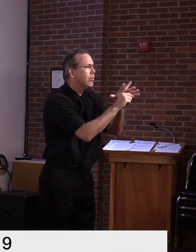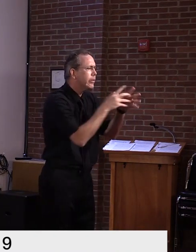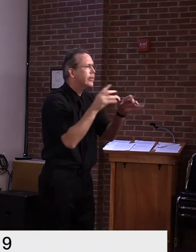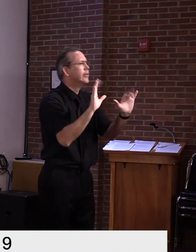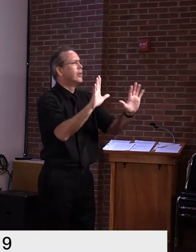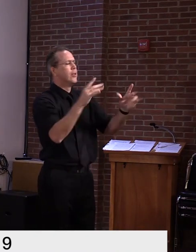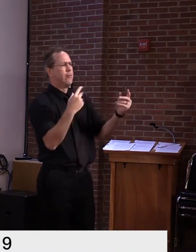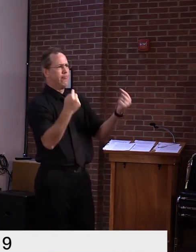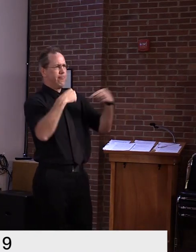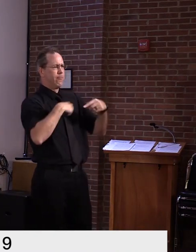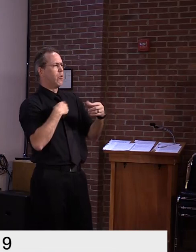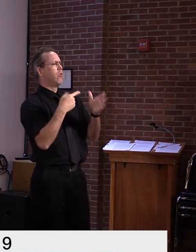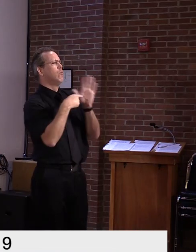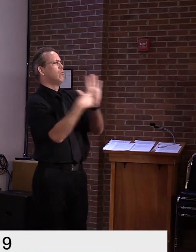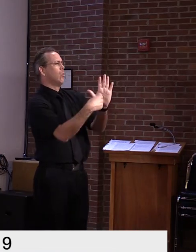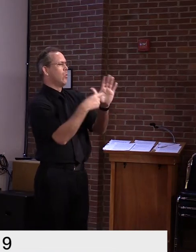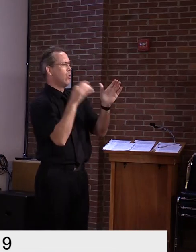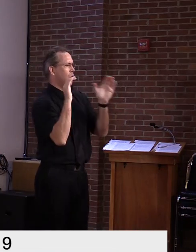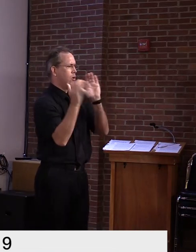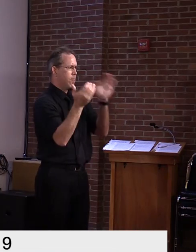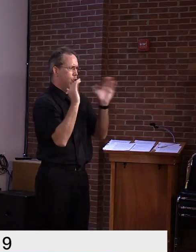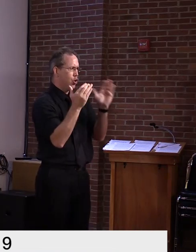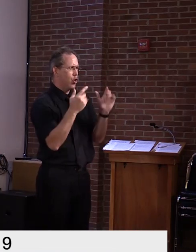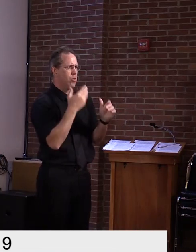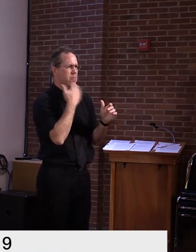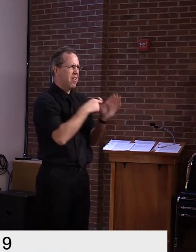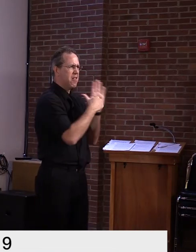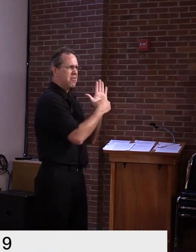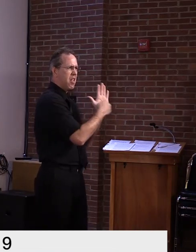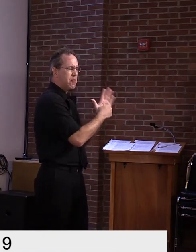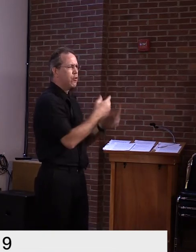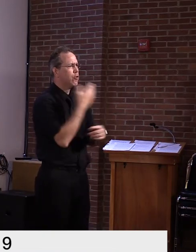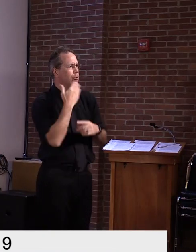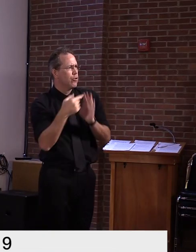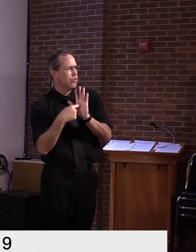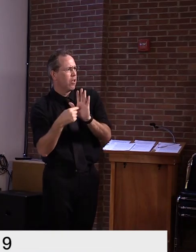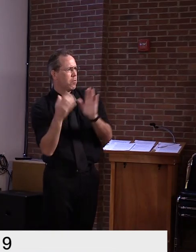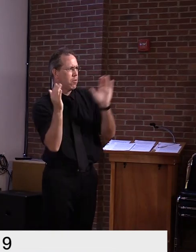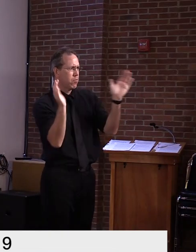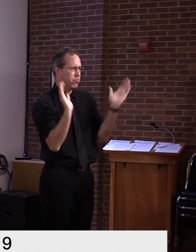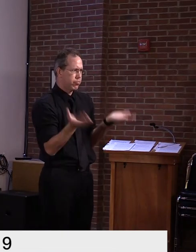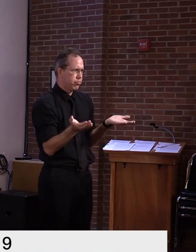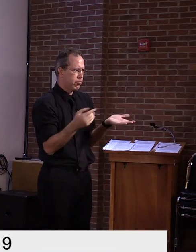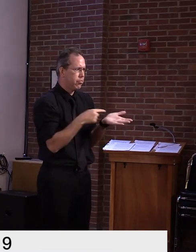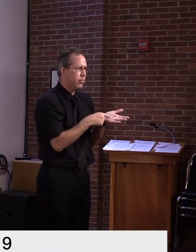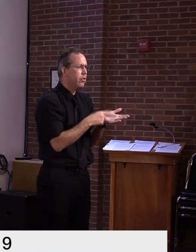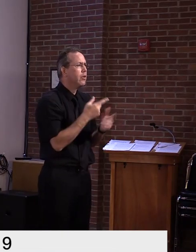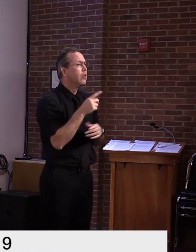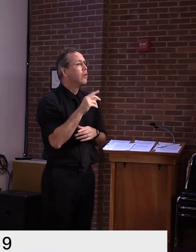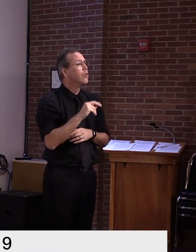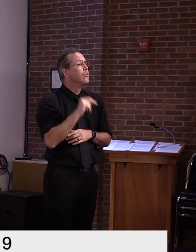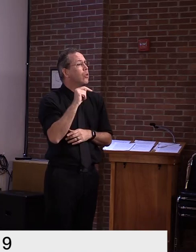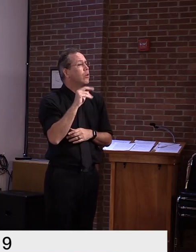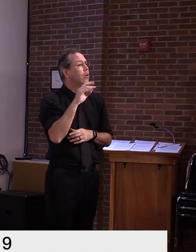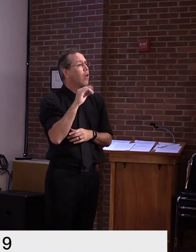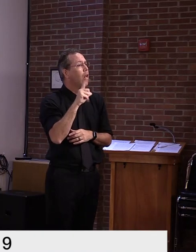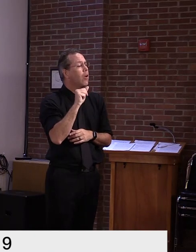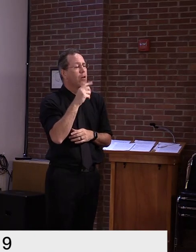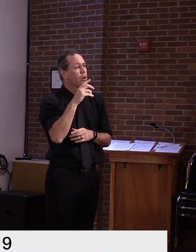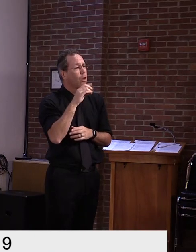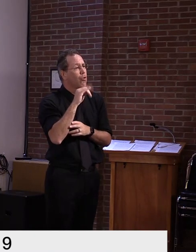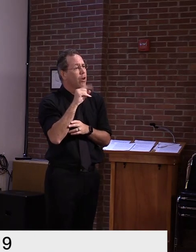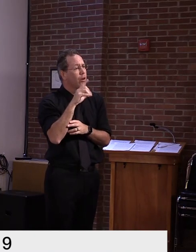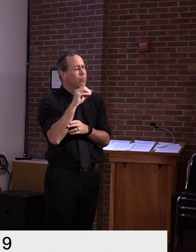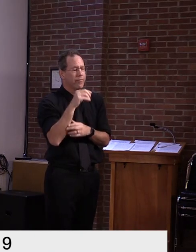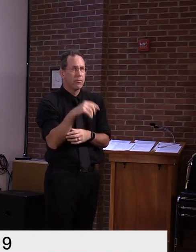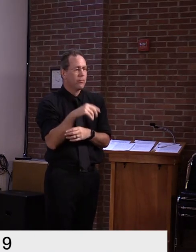the University of North Carolina at Chapel Hill has been mentioned a great deal in the media. And since we have a few schools here in Vermont that have